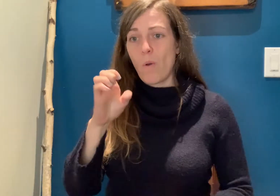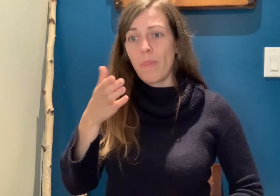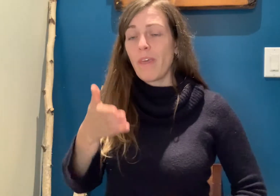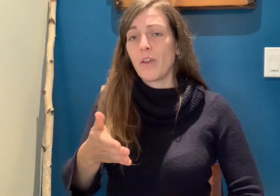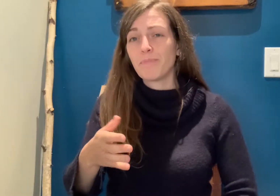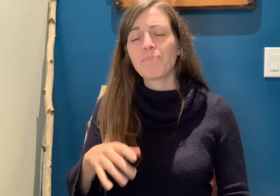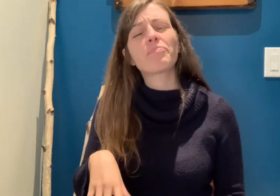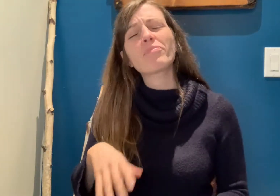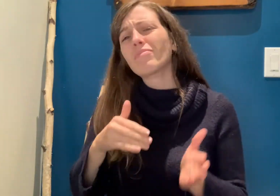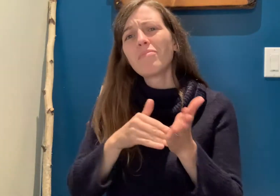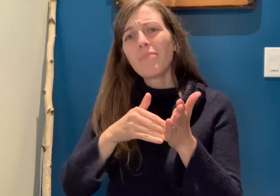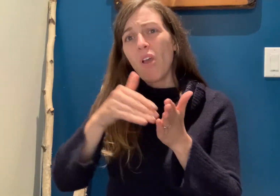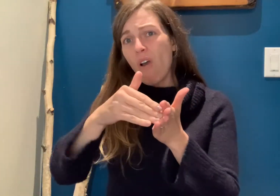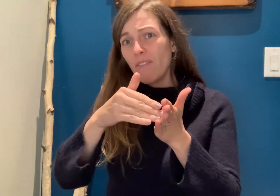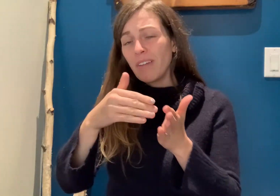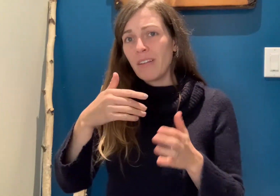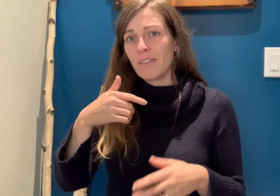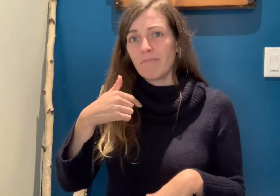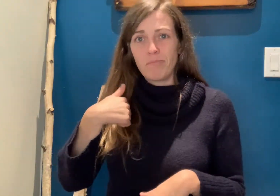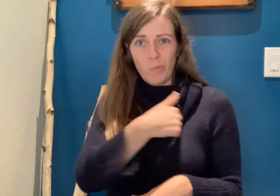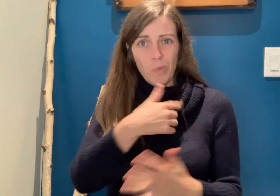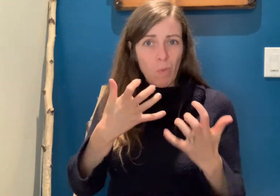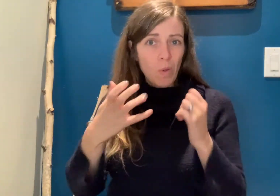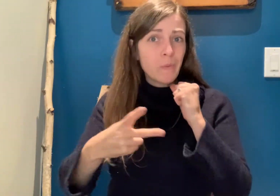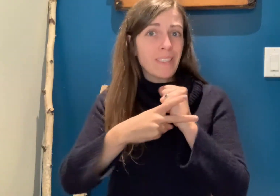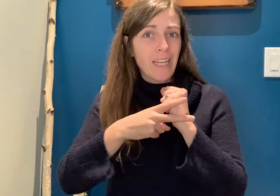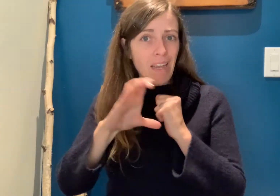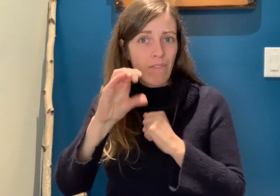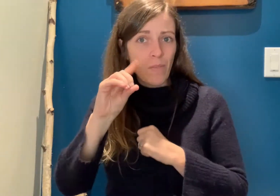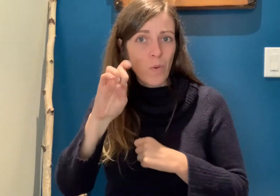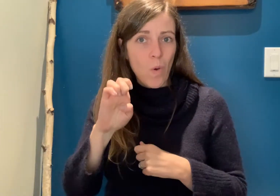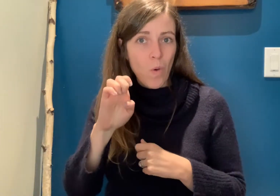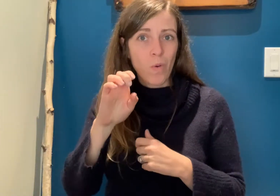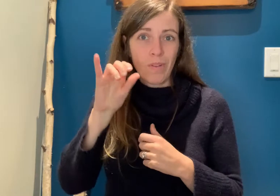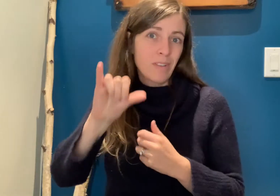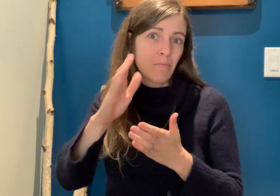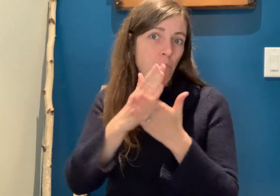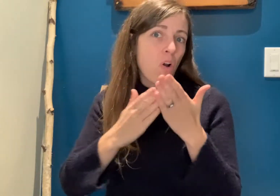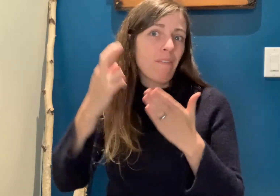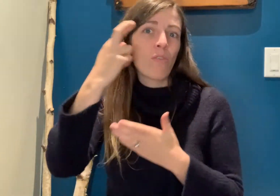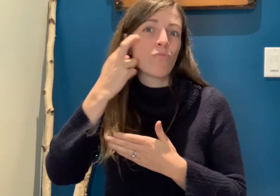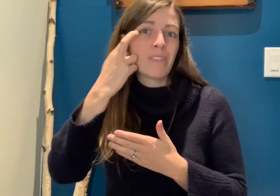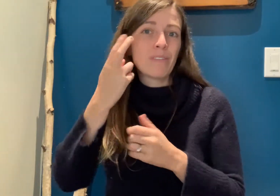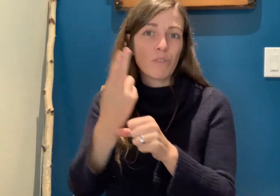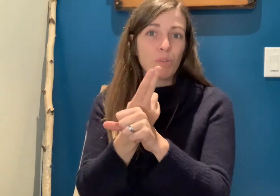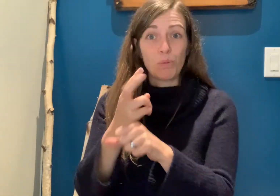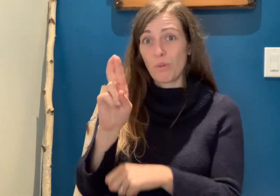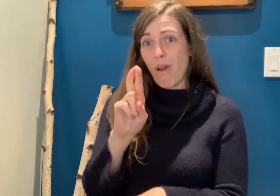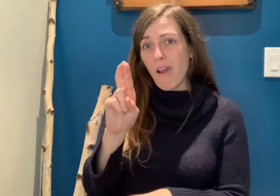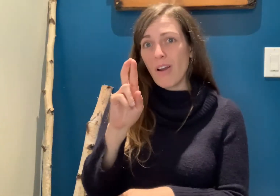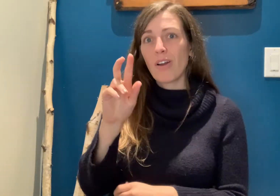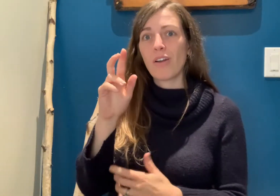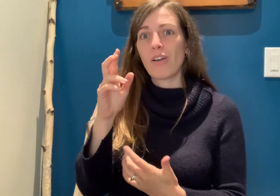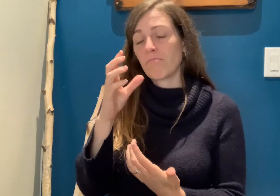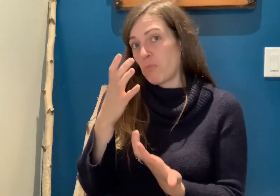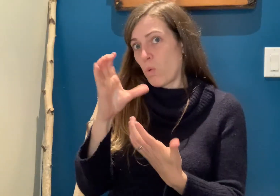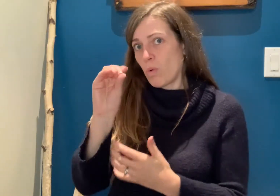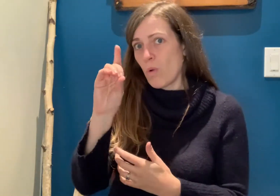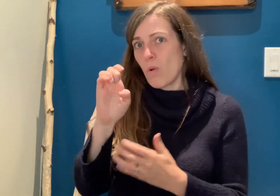code. But often what we want to do is actually save our code. It's part of the reason for using R in the first